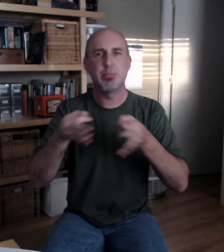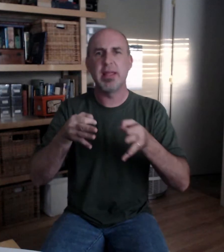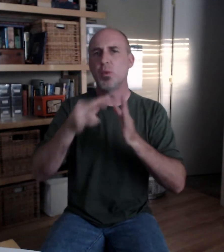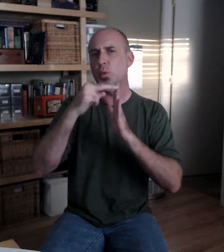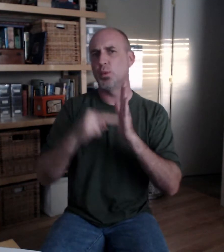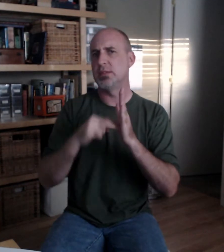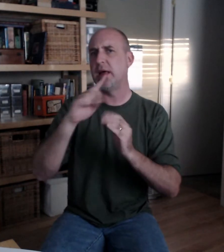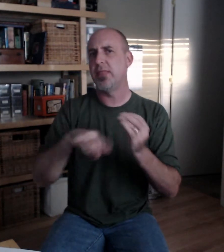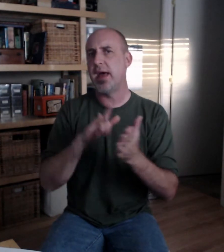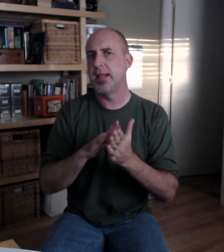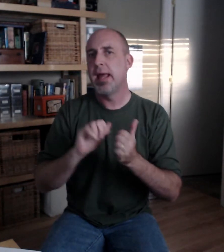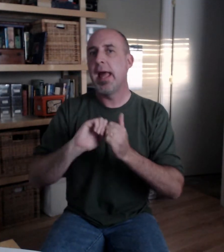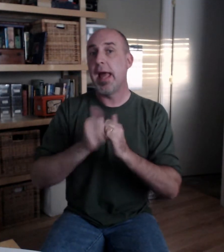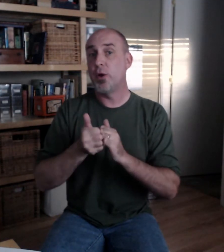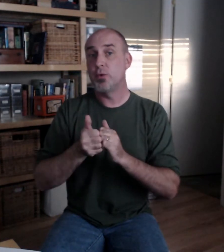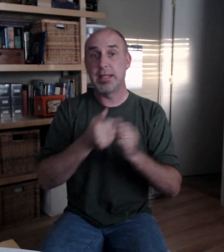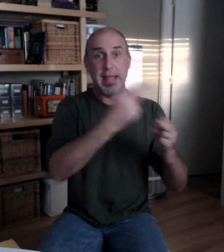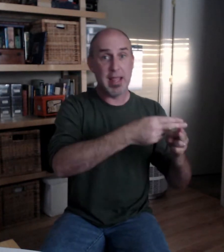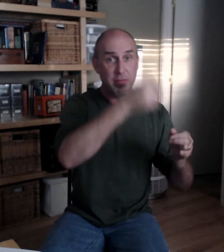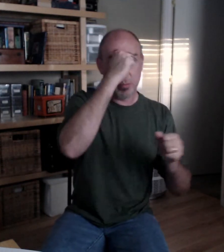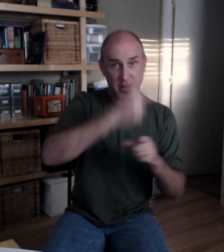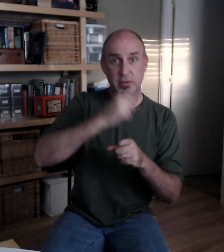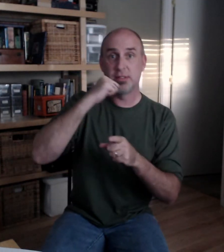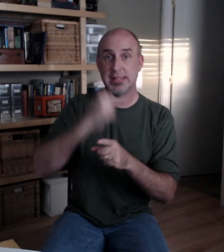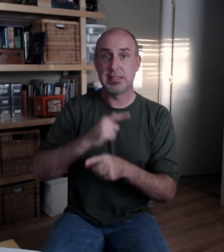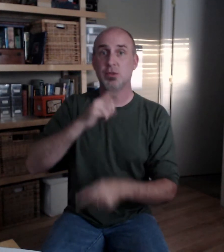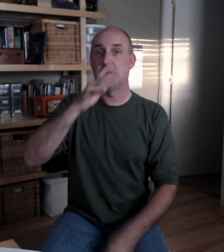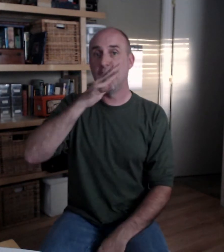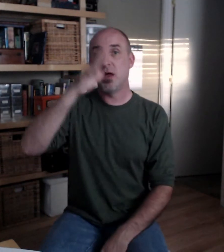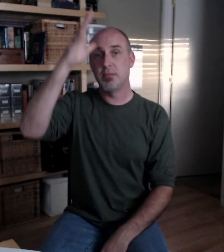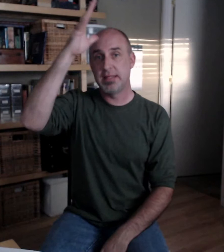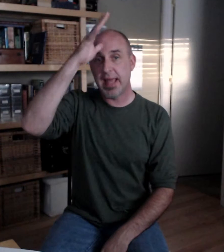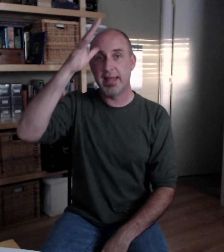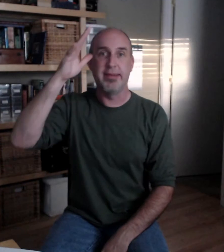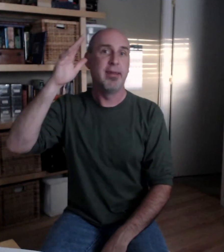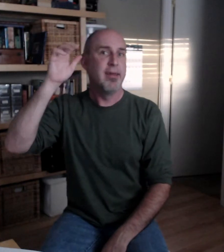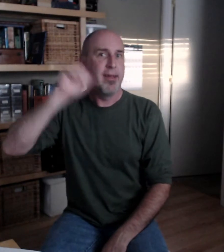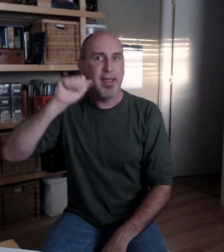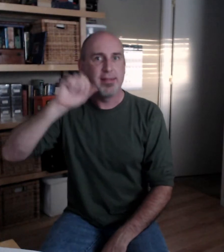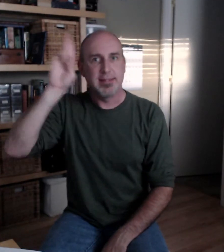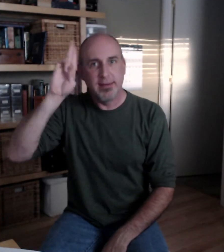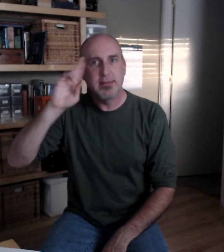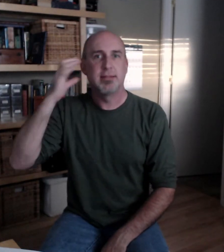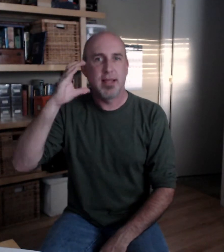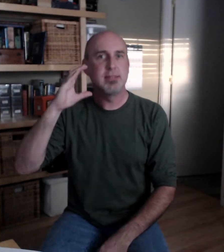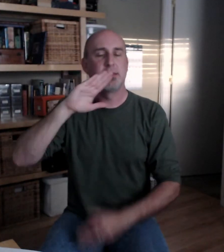explain the rules about that. How you can name the brothers and sisters and mom and dad and aunts and uncles and cousins and